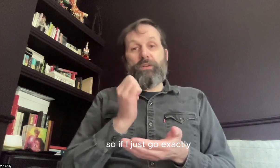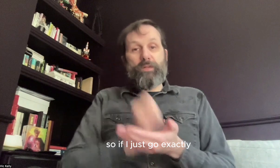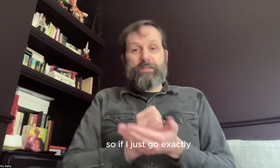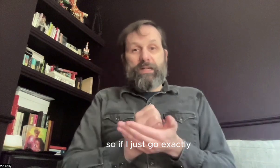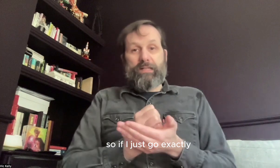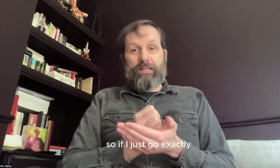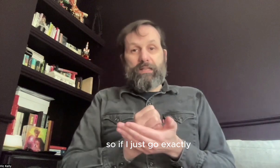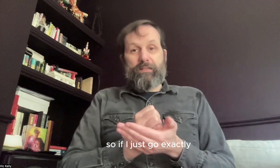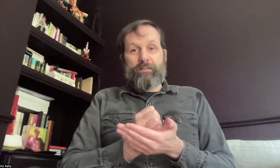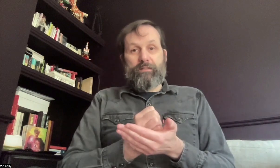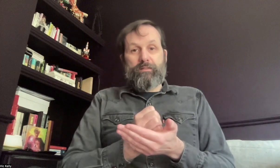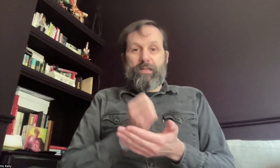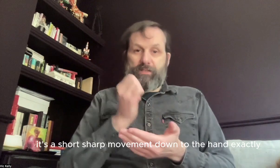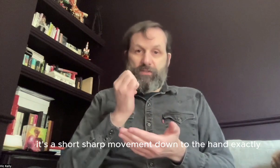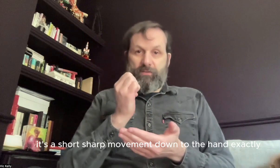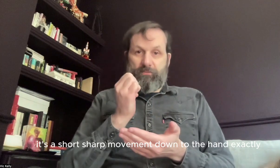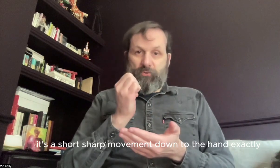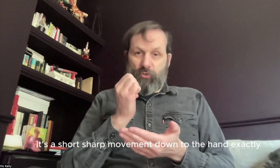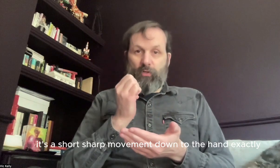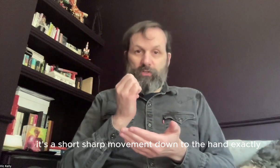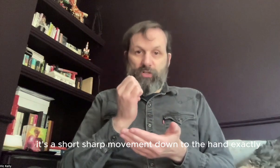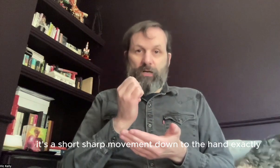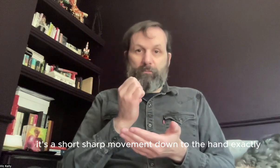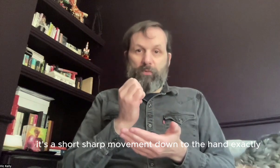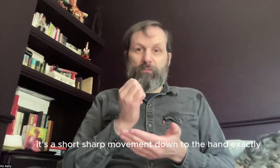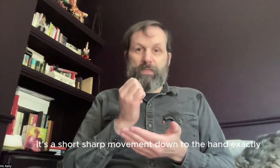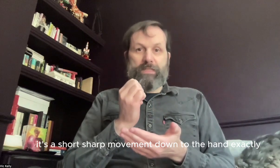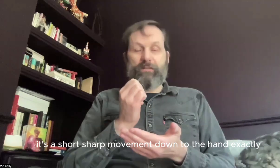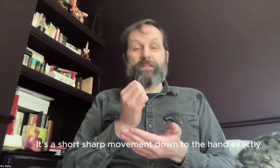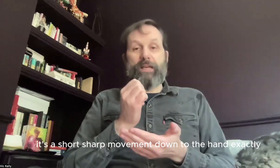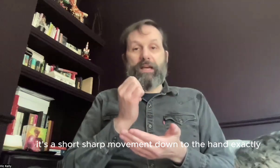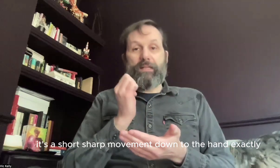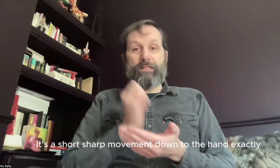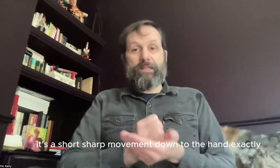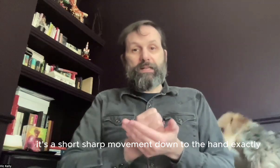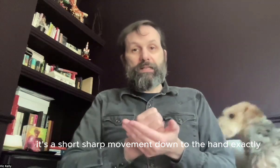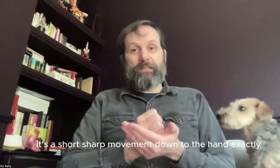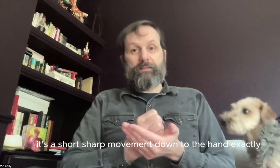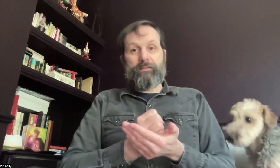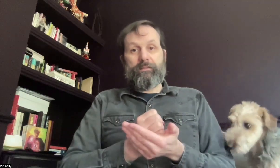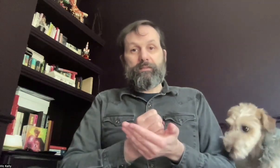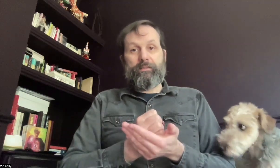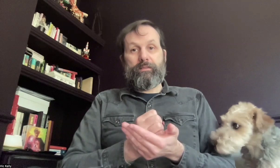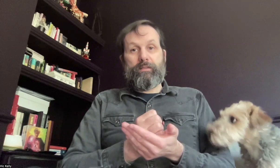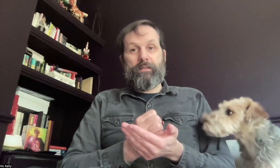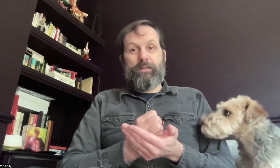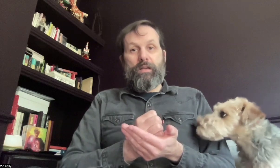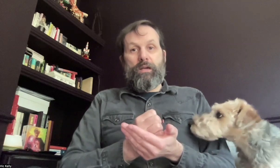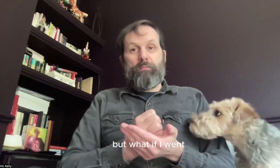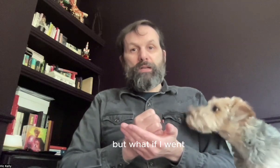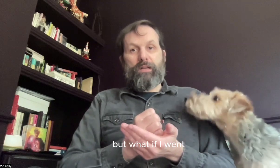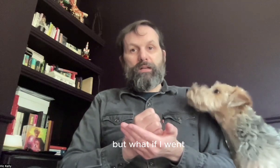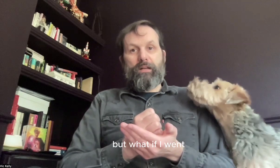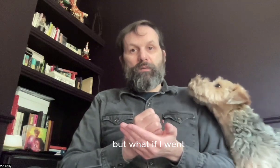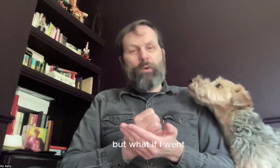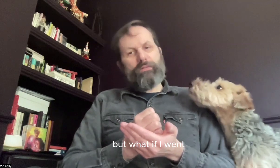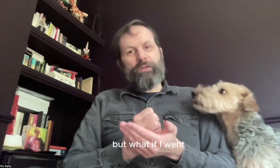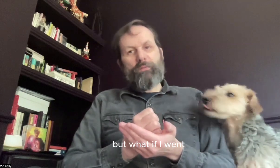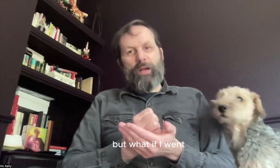go exactly, it's a short, sharp movement down to the hand. Exactly. But what if I